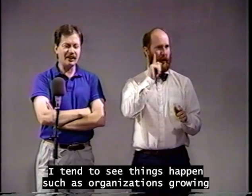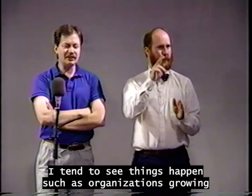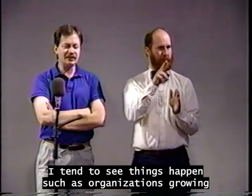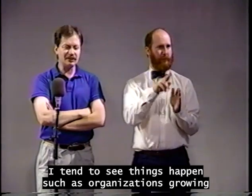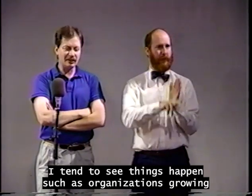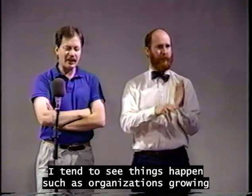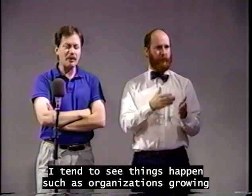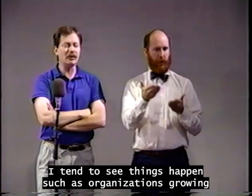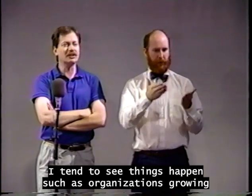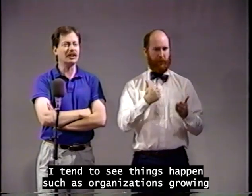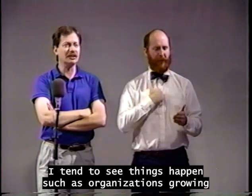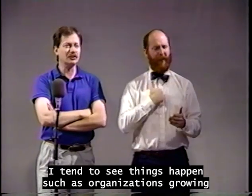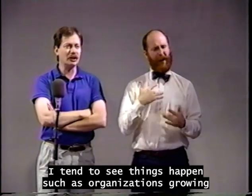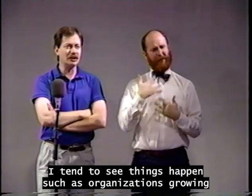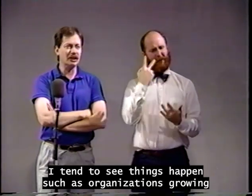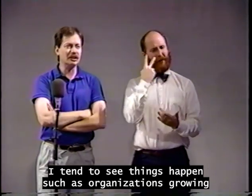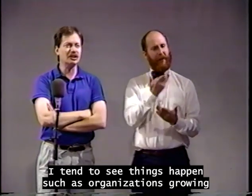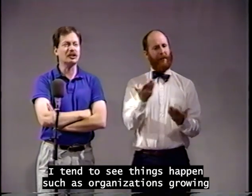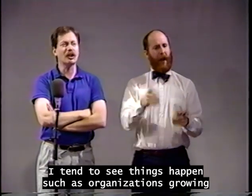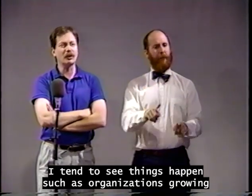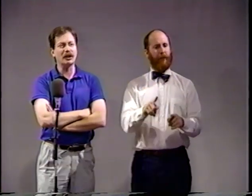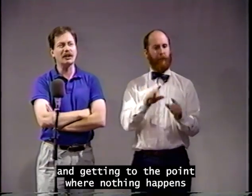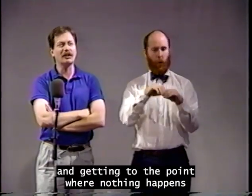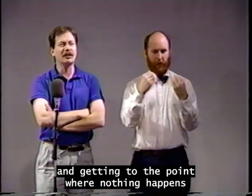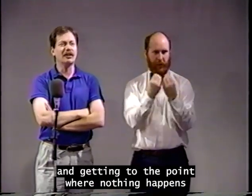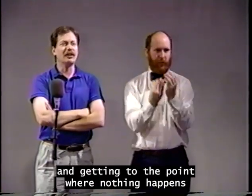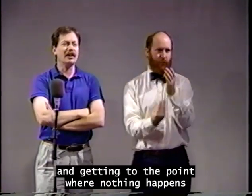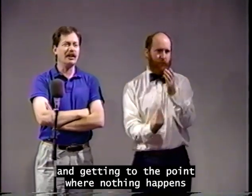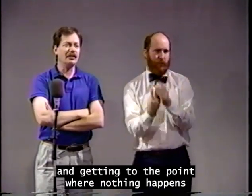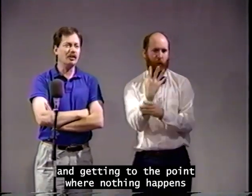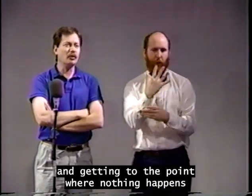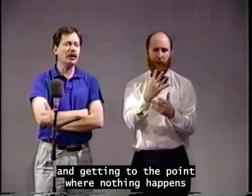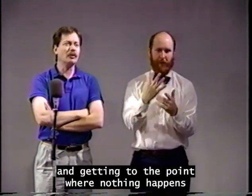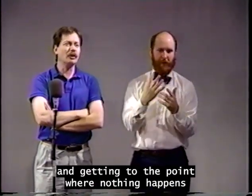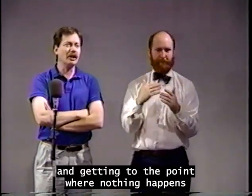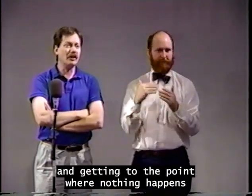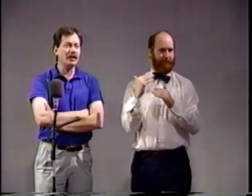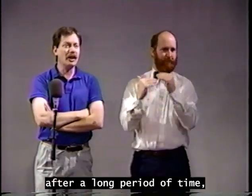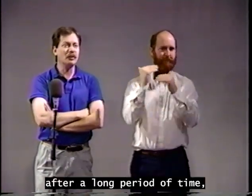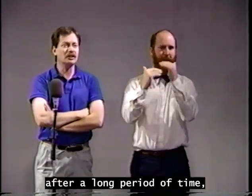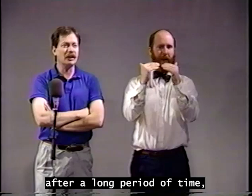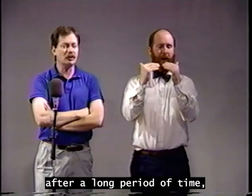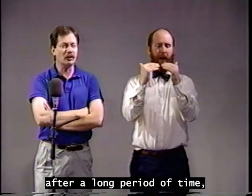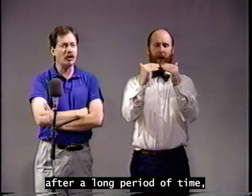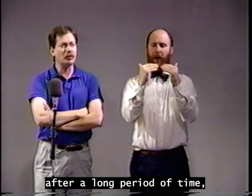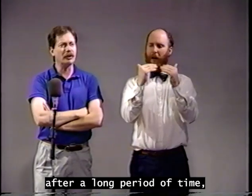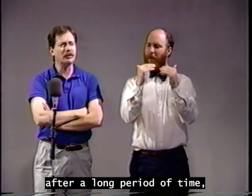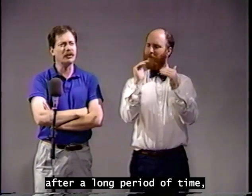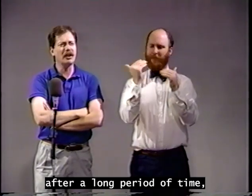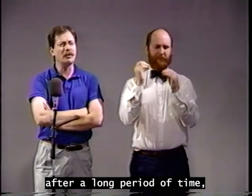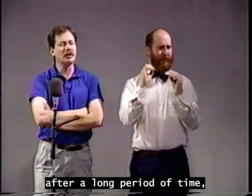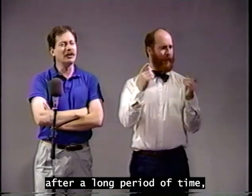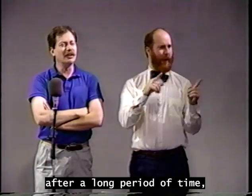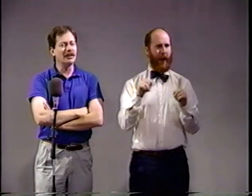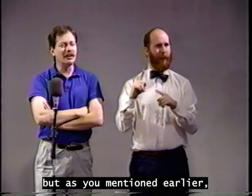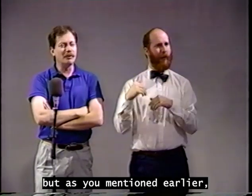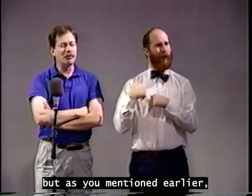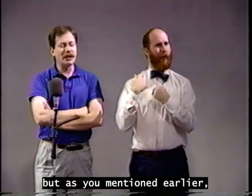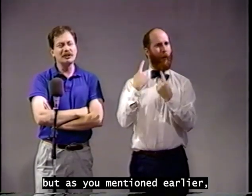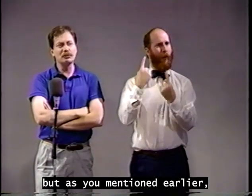things happen such as organizations growing and getting to the point where nothing happens after a long period of time. But as you